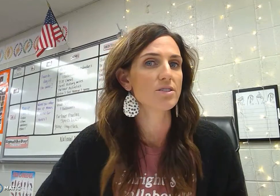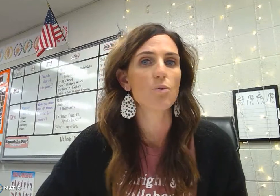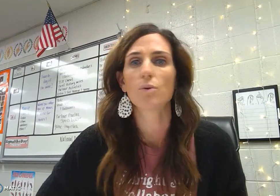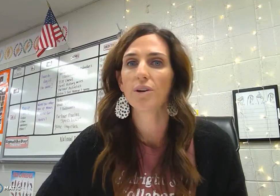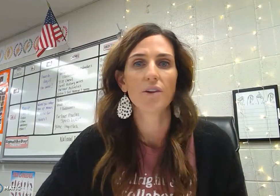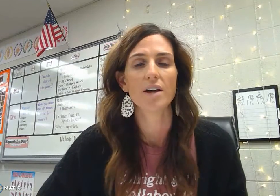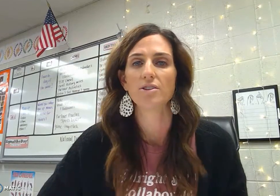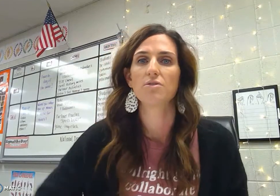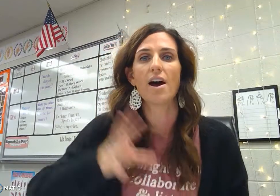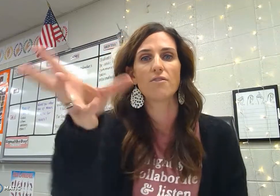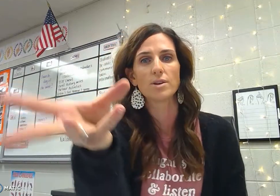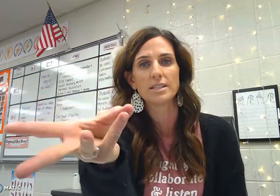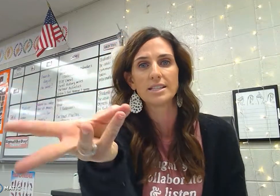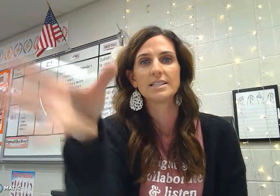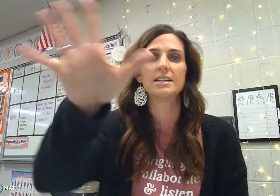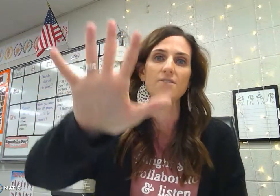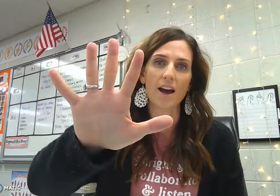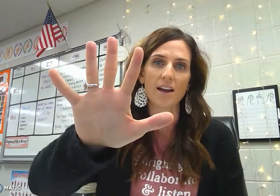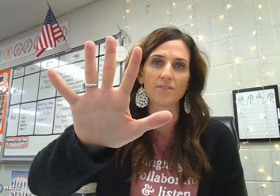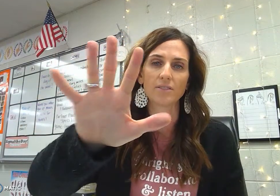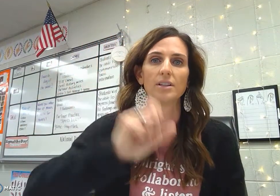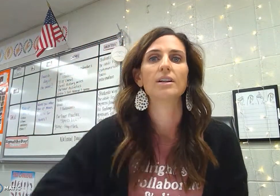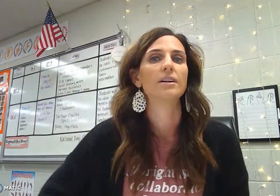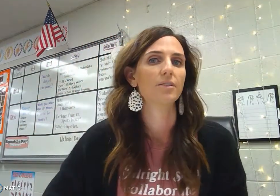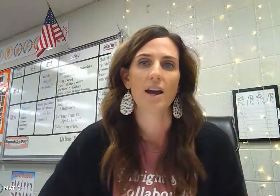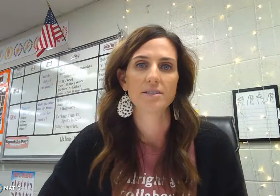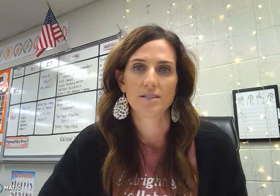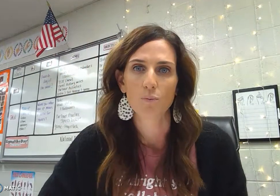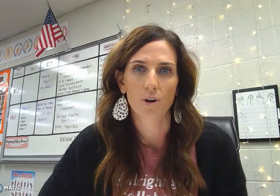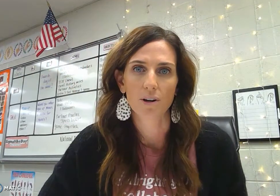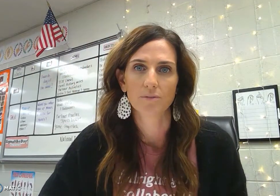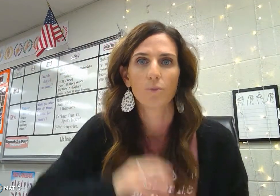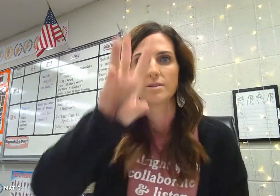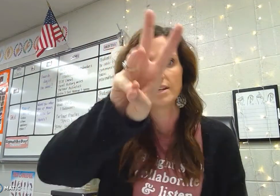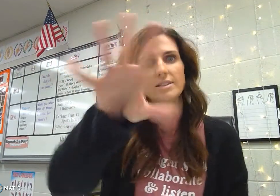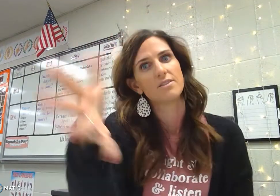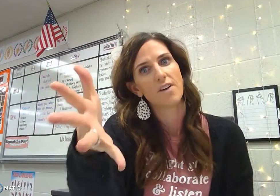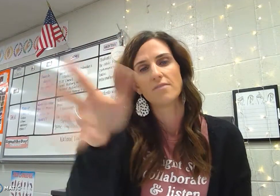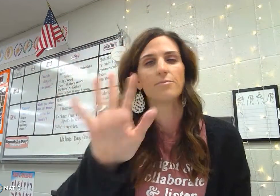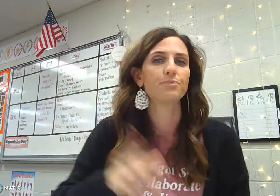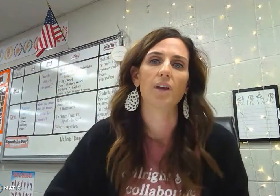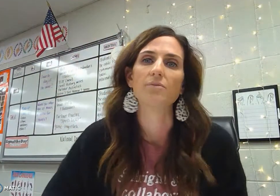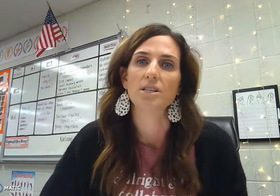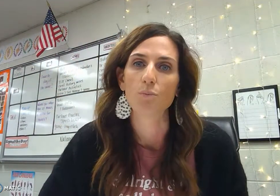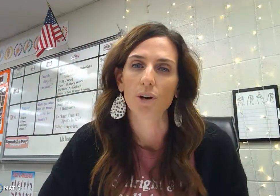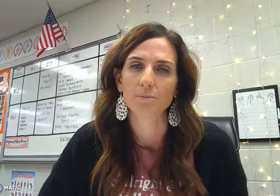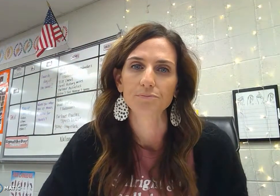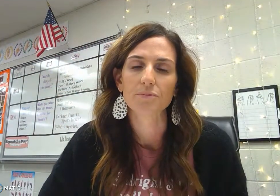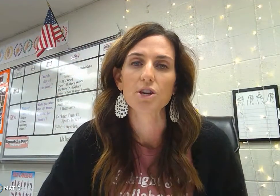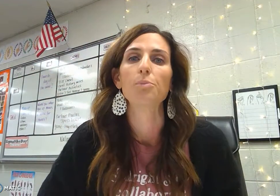or will not do that for 65. Okay, it doesn't work. Or 65. Okay, it doesn't work. So